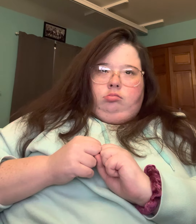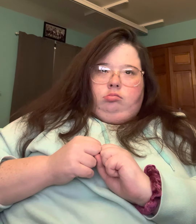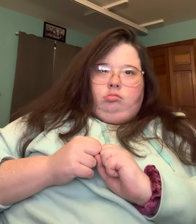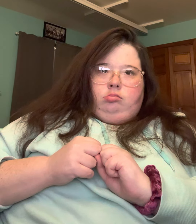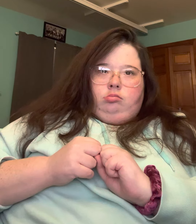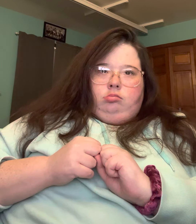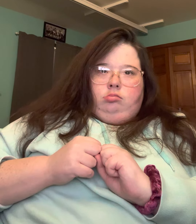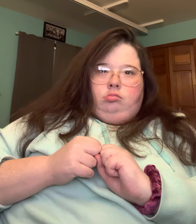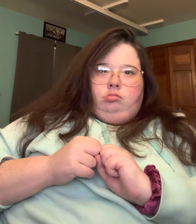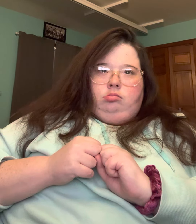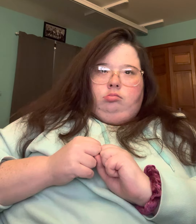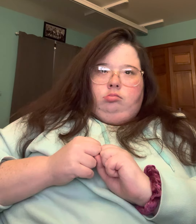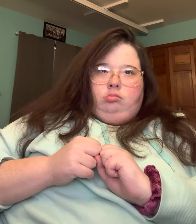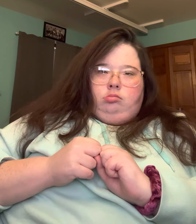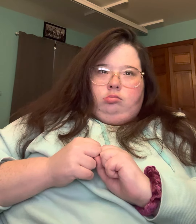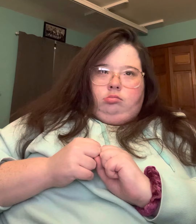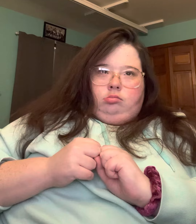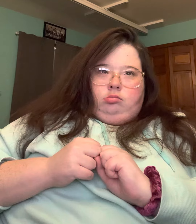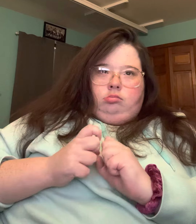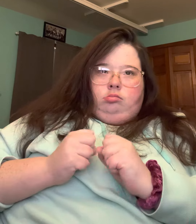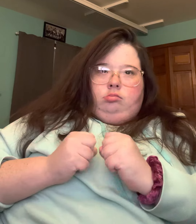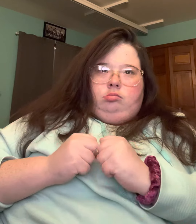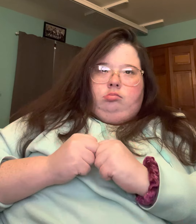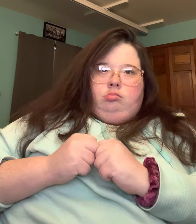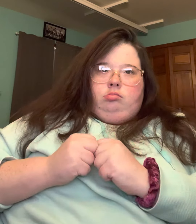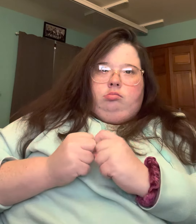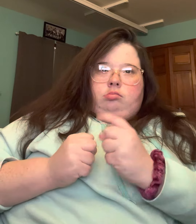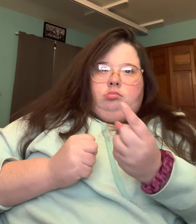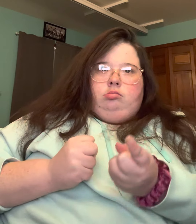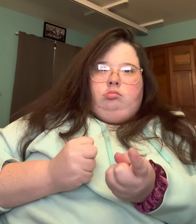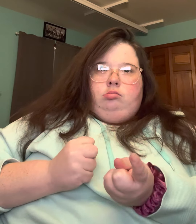why it can be an exception. How are you?